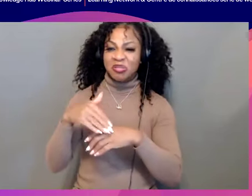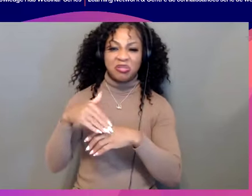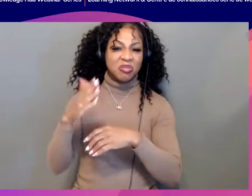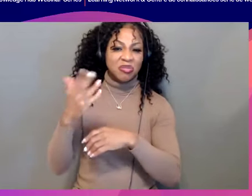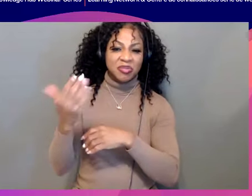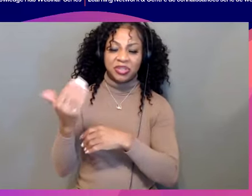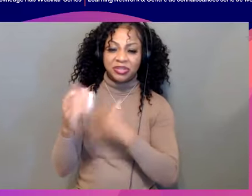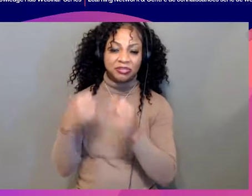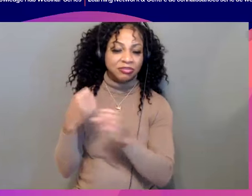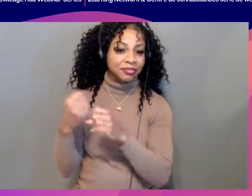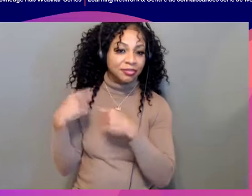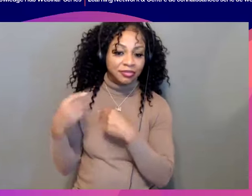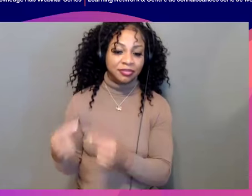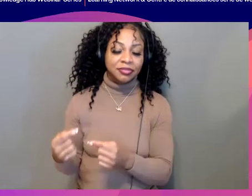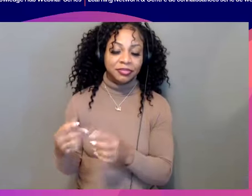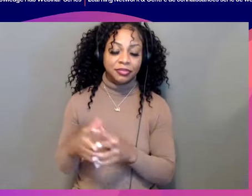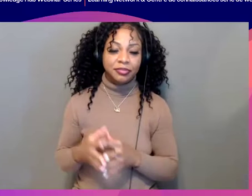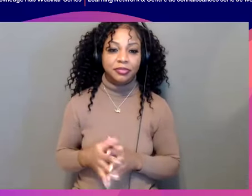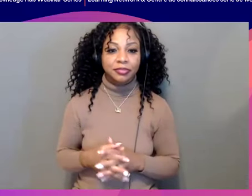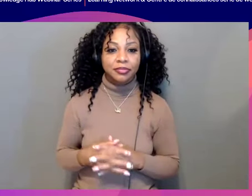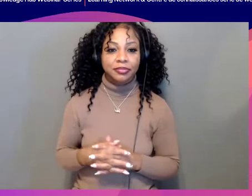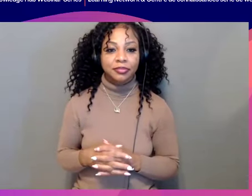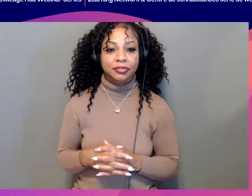years. And